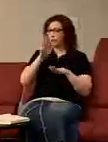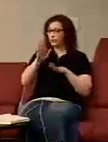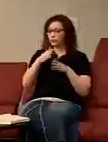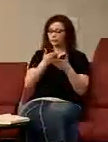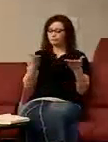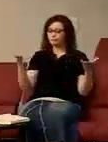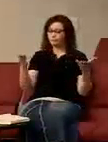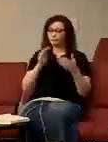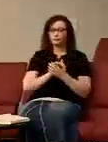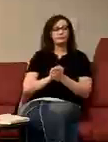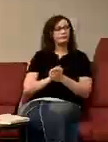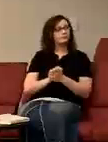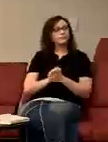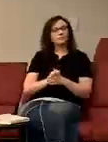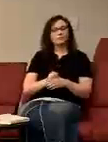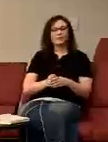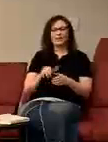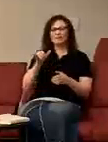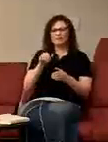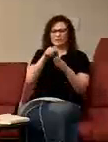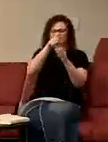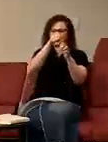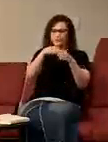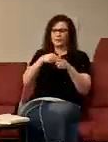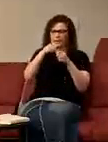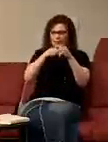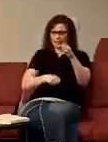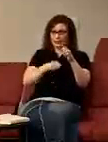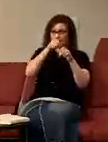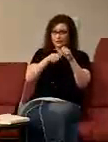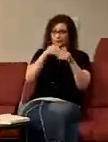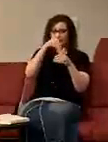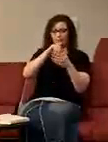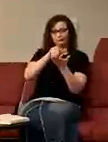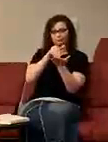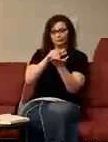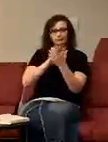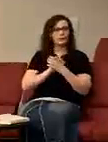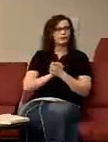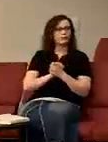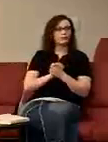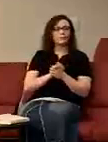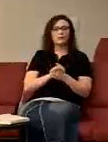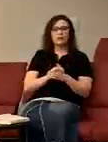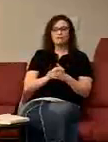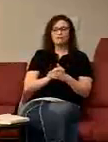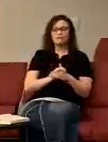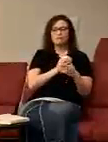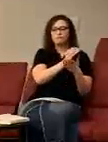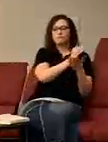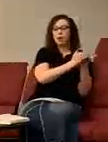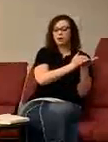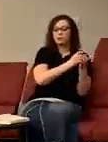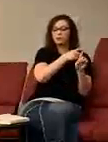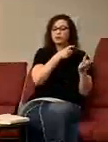if I had a zipper in the middle and took half off, because that's what happens, half goes from the male and half from the female, and they come